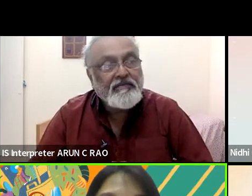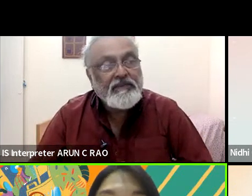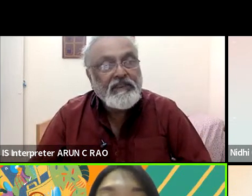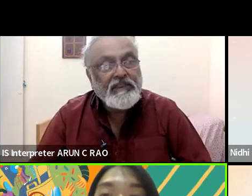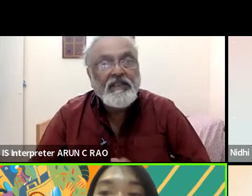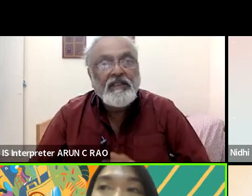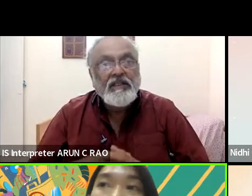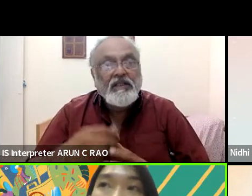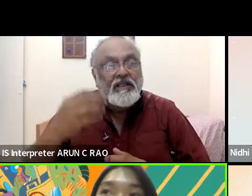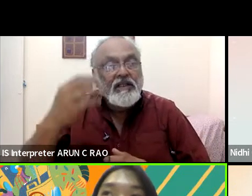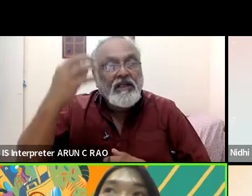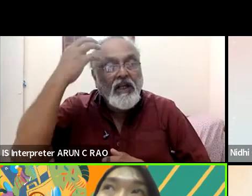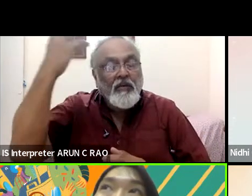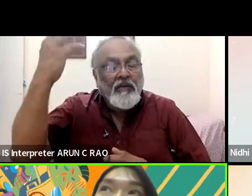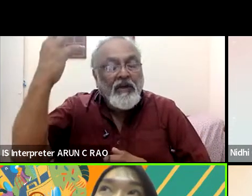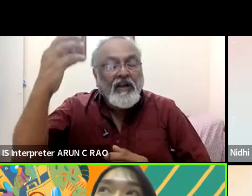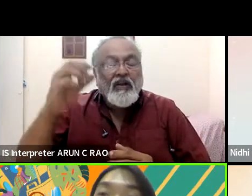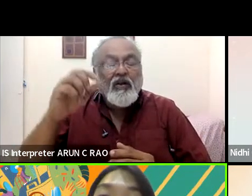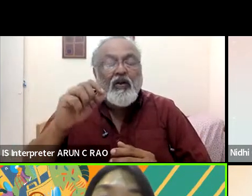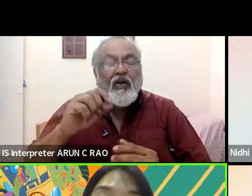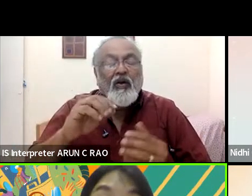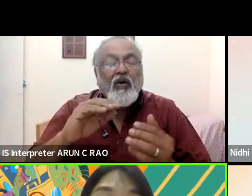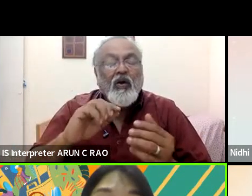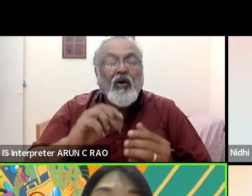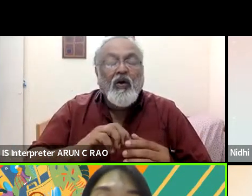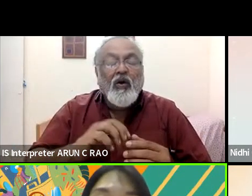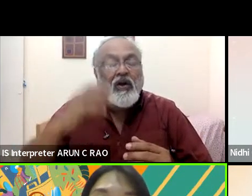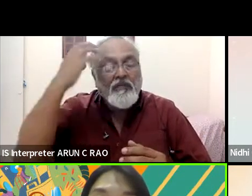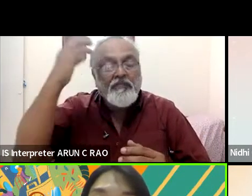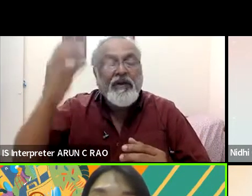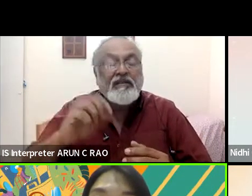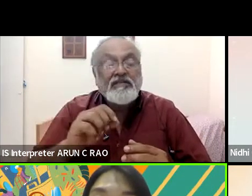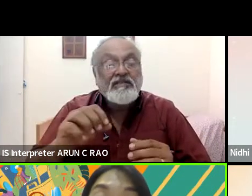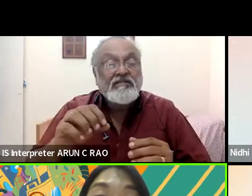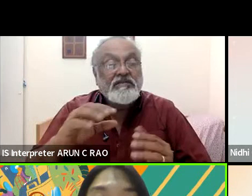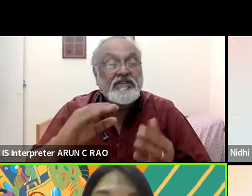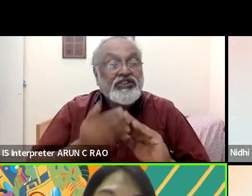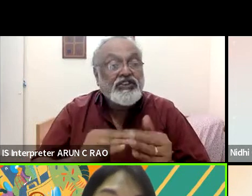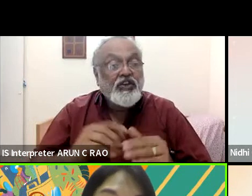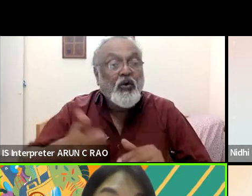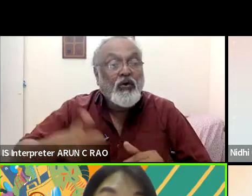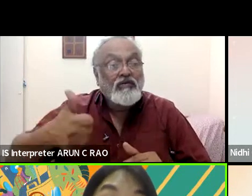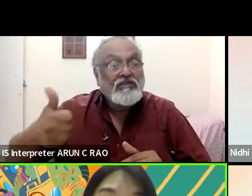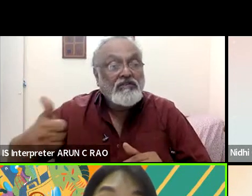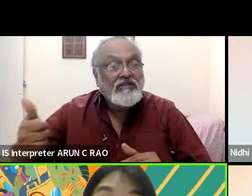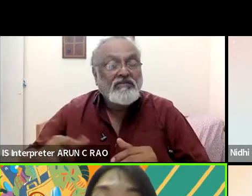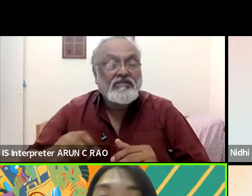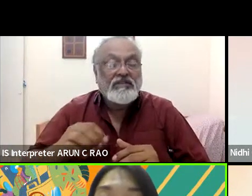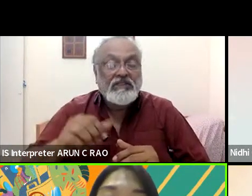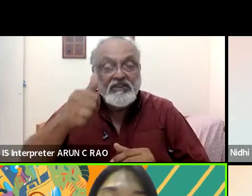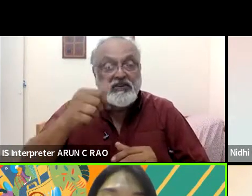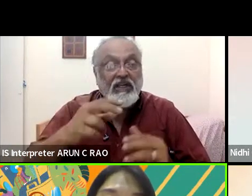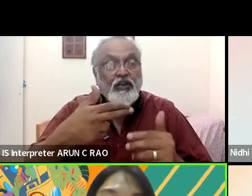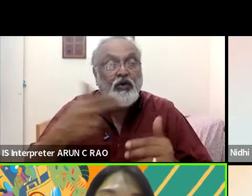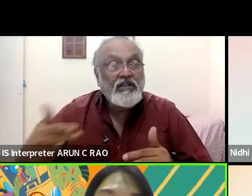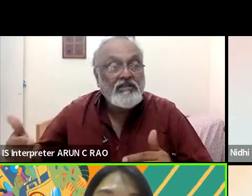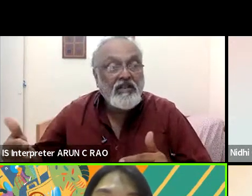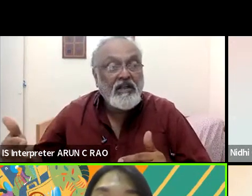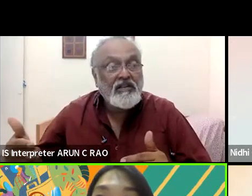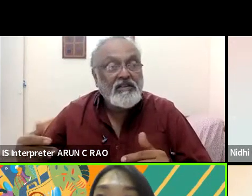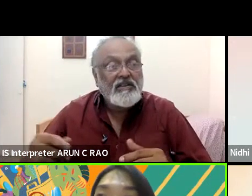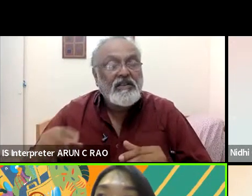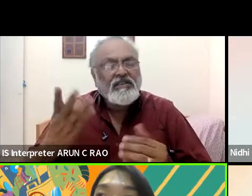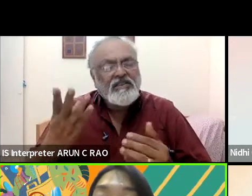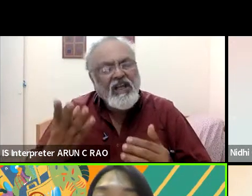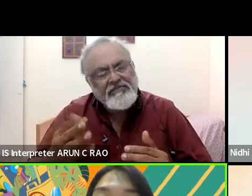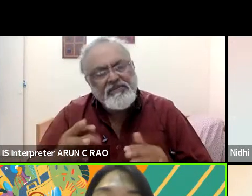government officials in Indonesia. So for us, in terms of standards, there are some regulatory framework already exist in